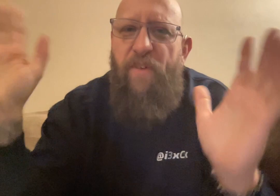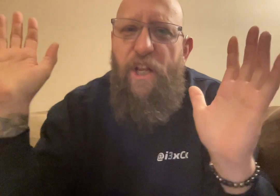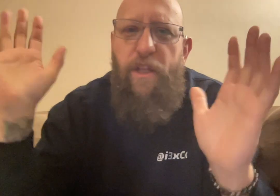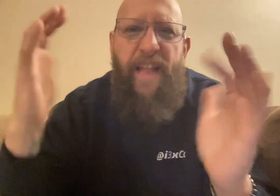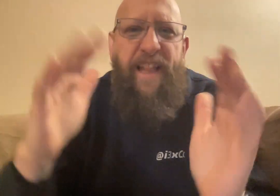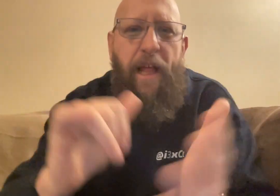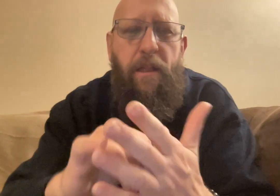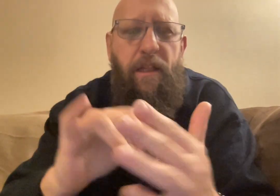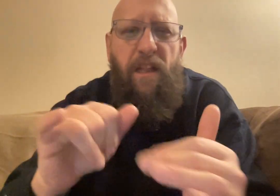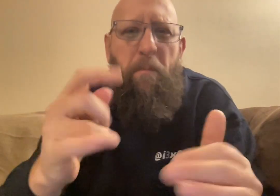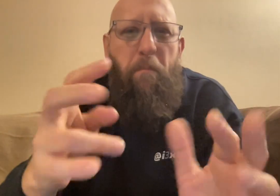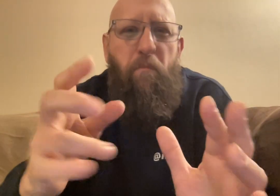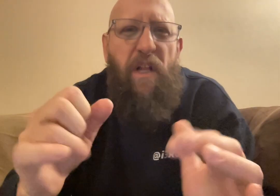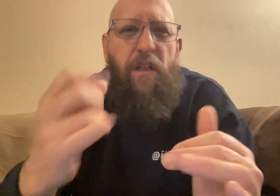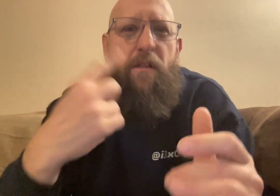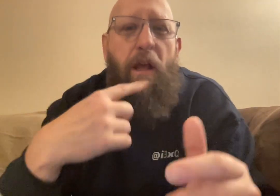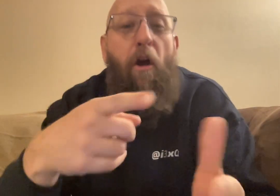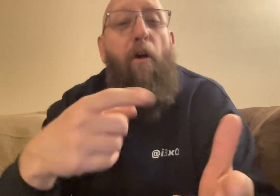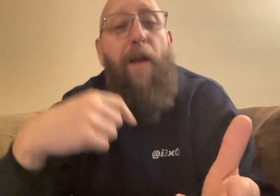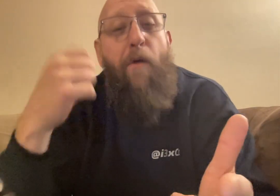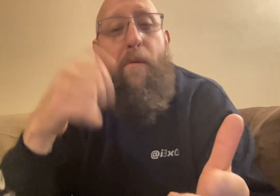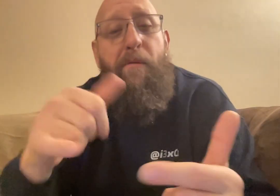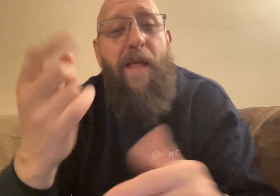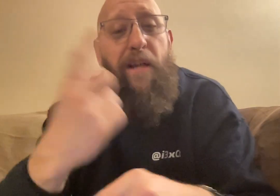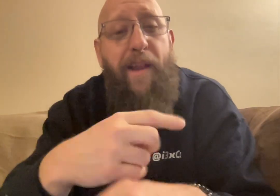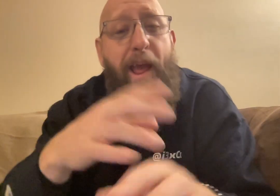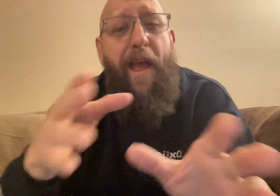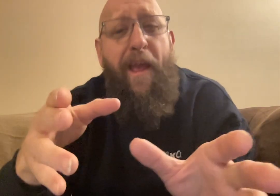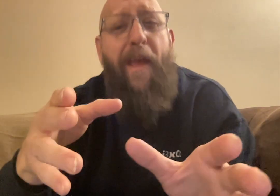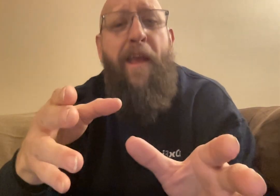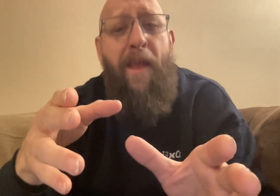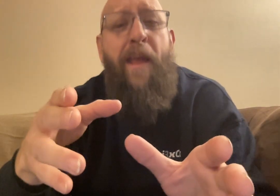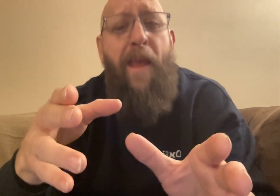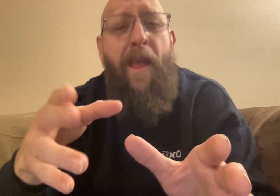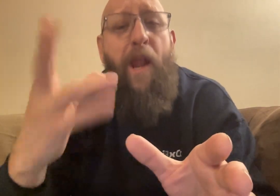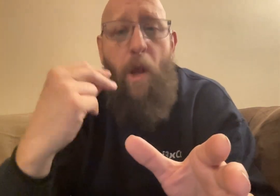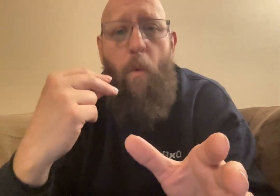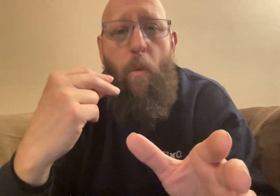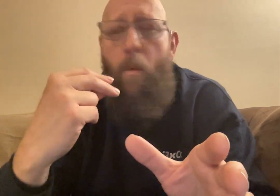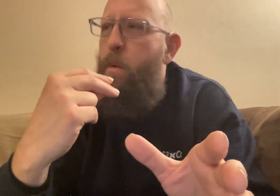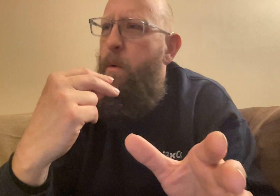I film it, that's it. Just to say, oh yeah, we were that day. Nope.